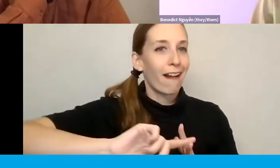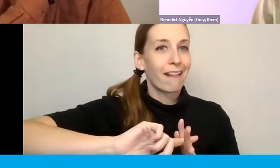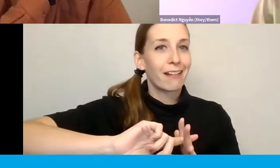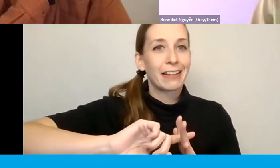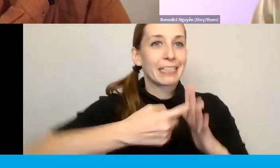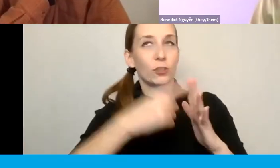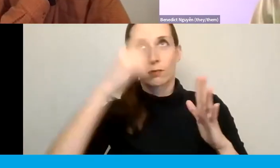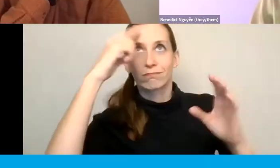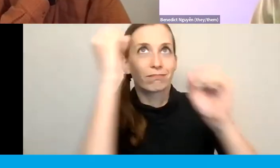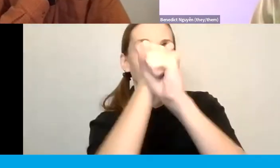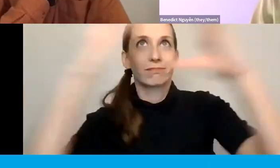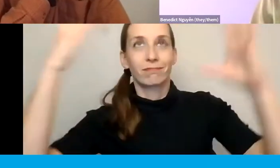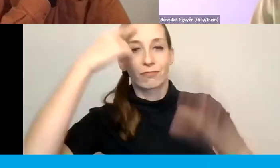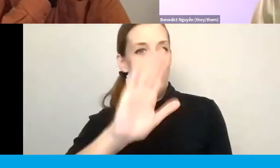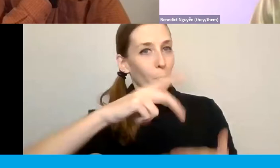project?